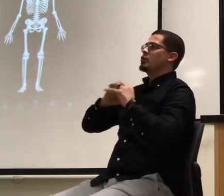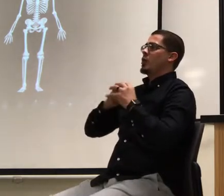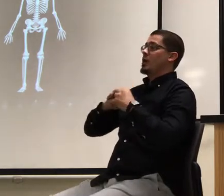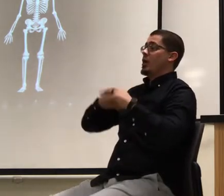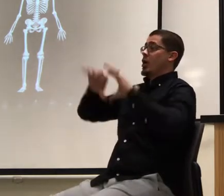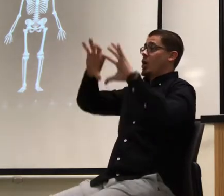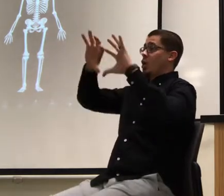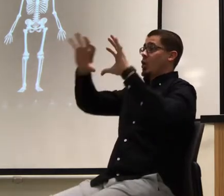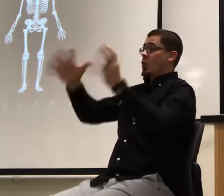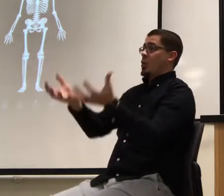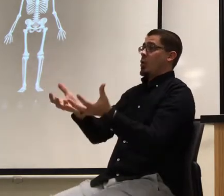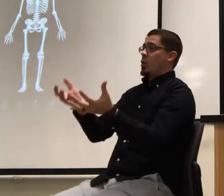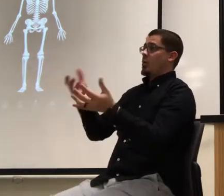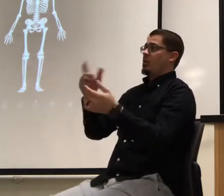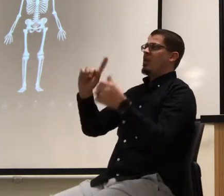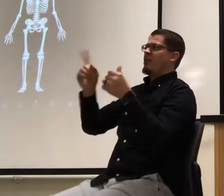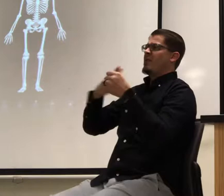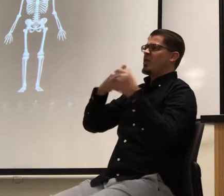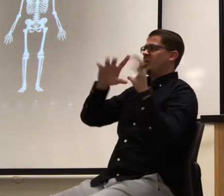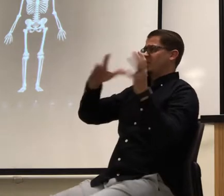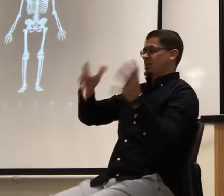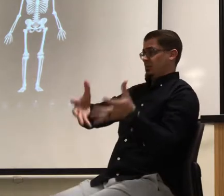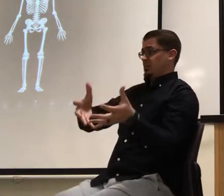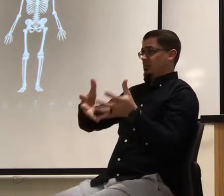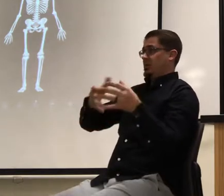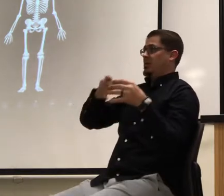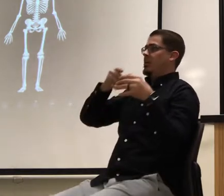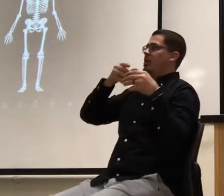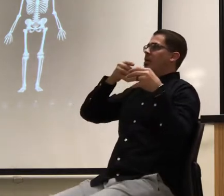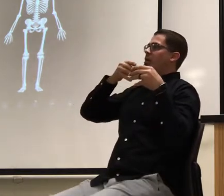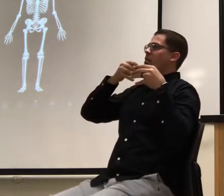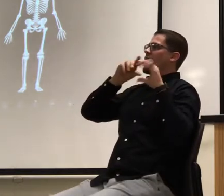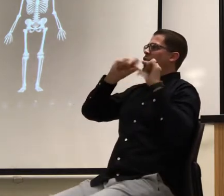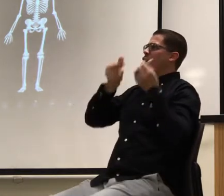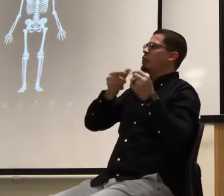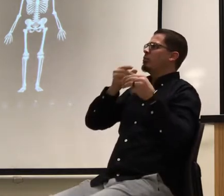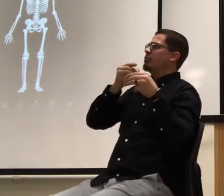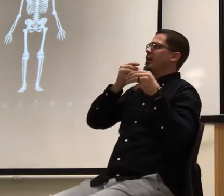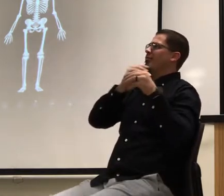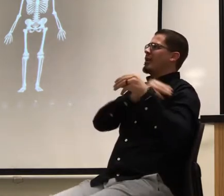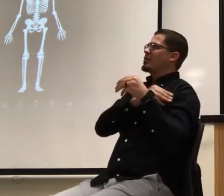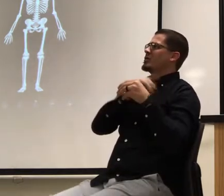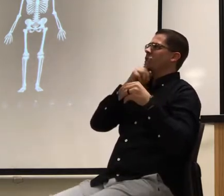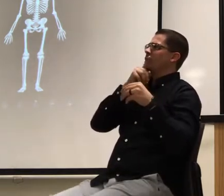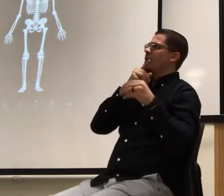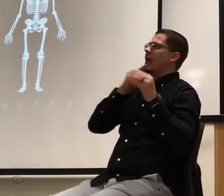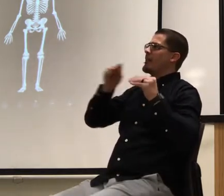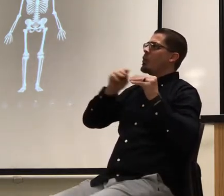muscles that either move or stabilize the scapula.